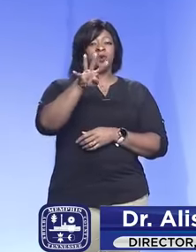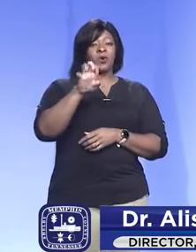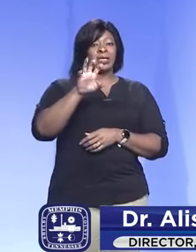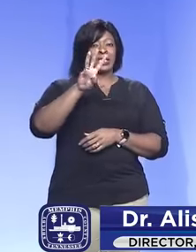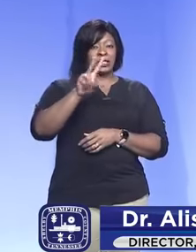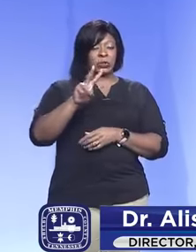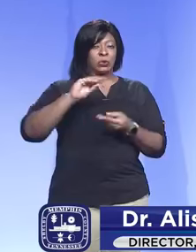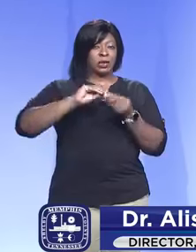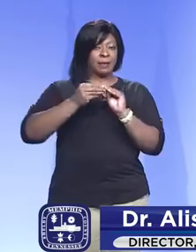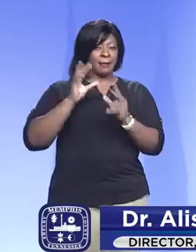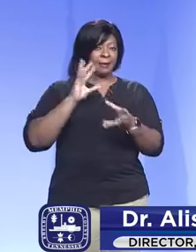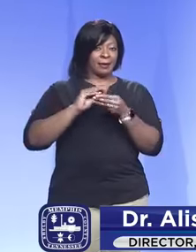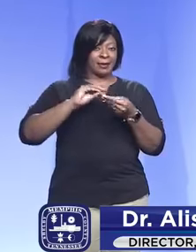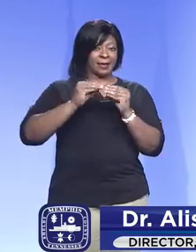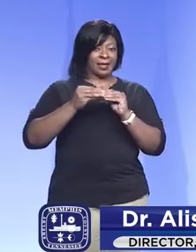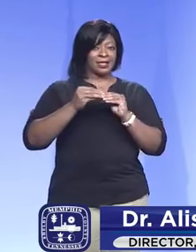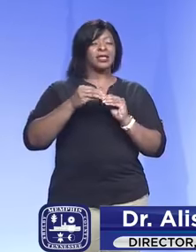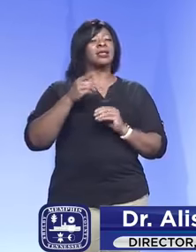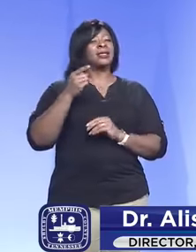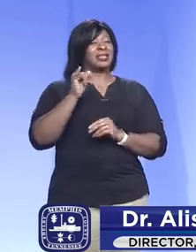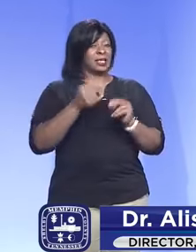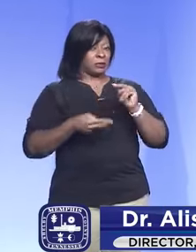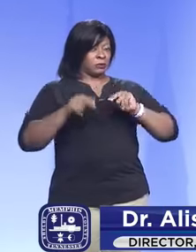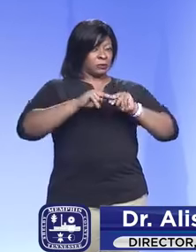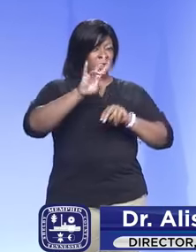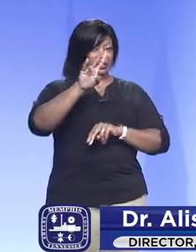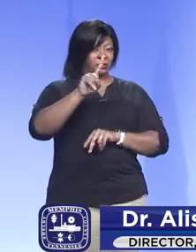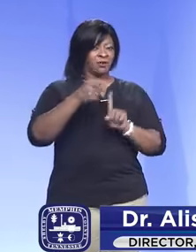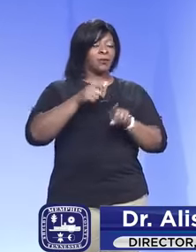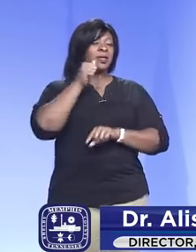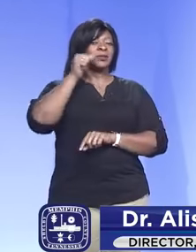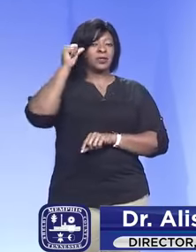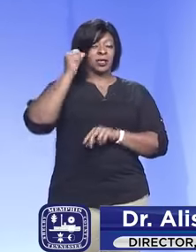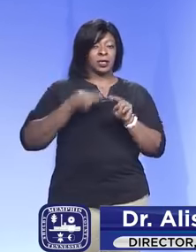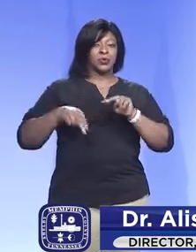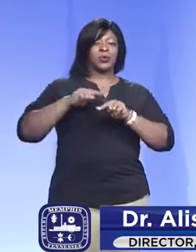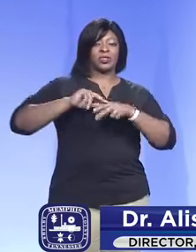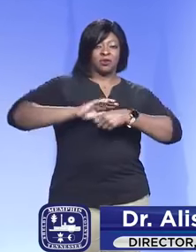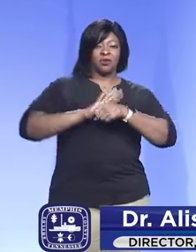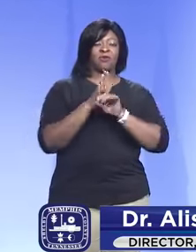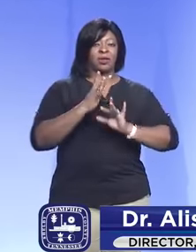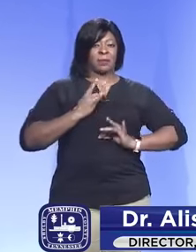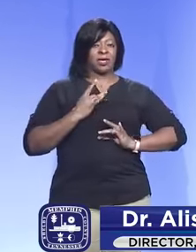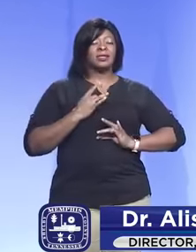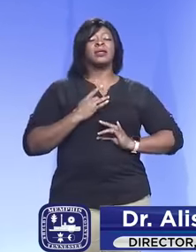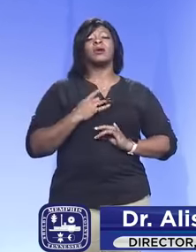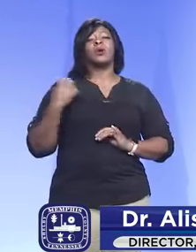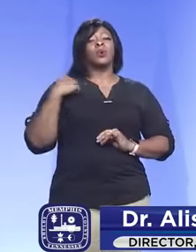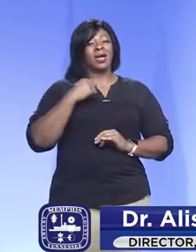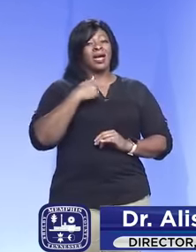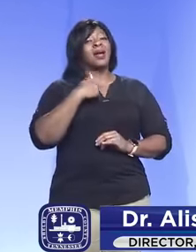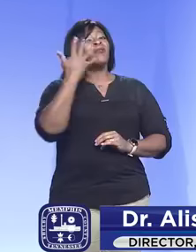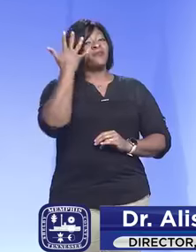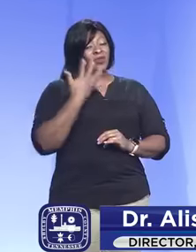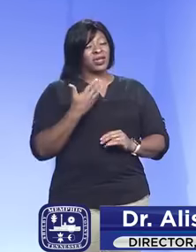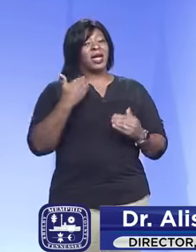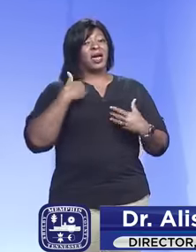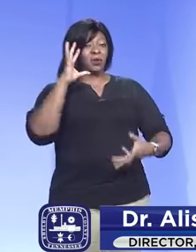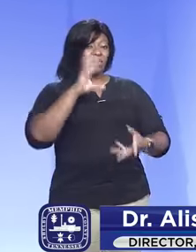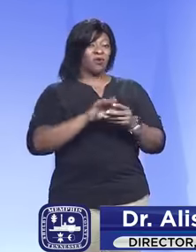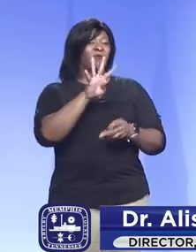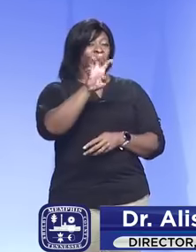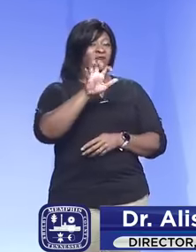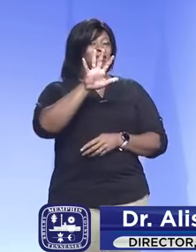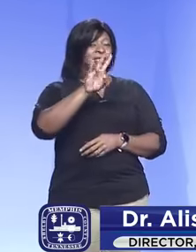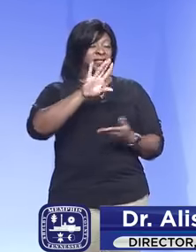31,462 cases. That's an increase of just 71 from yesterday. Unfortunately, we've had